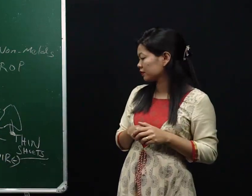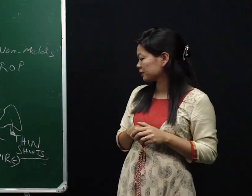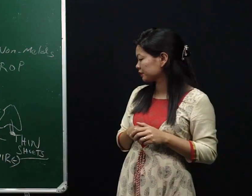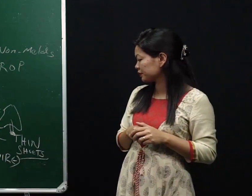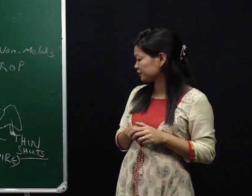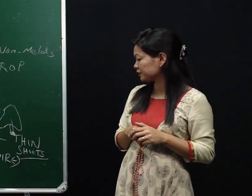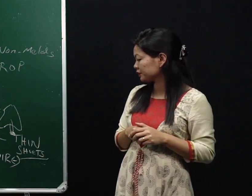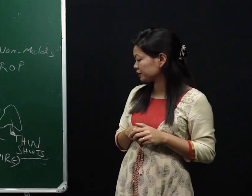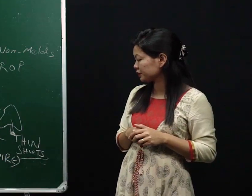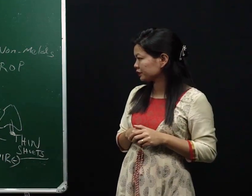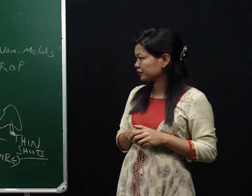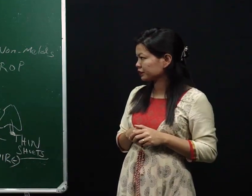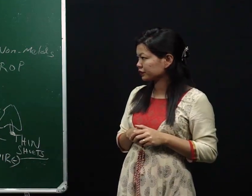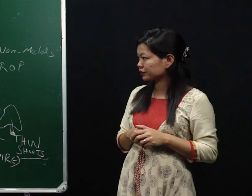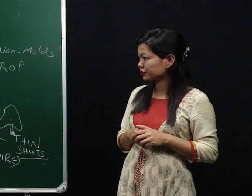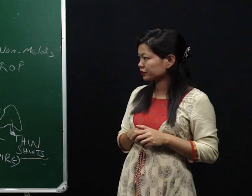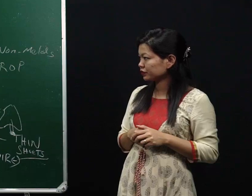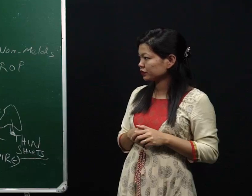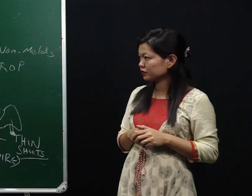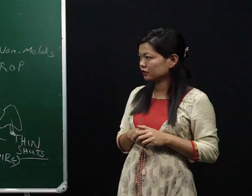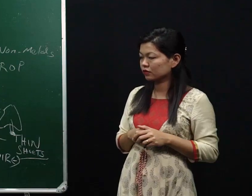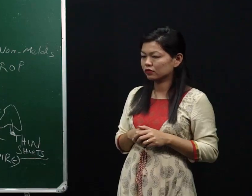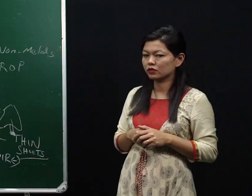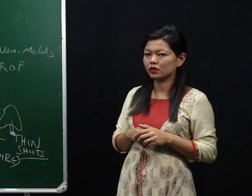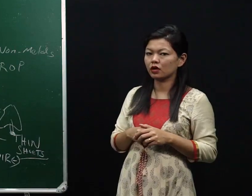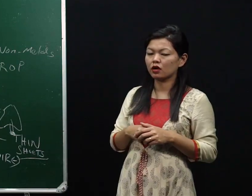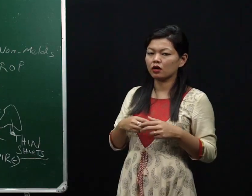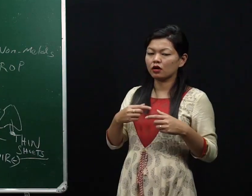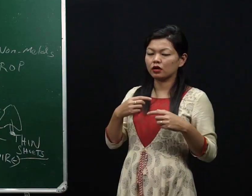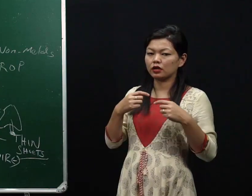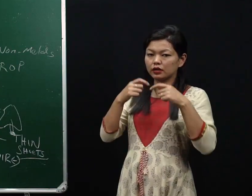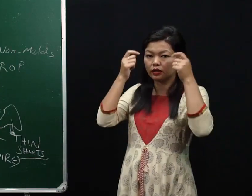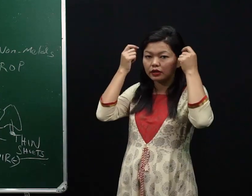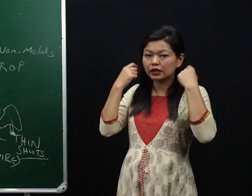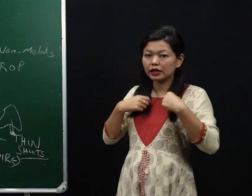Clear. Now you have seen ornaments, jewelries, right?